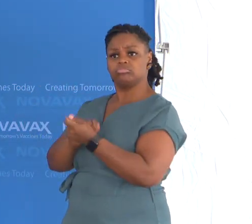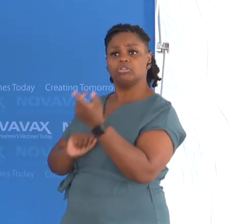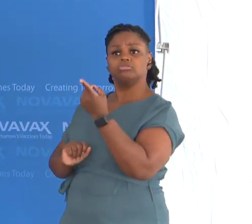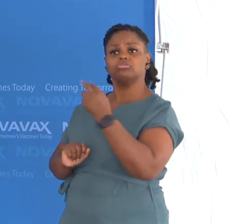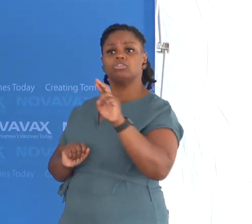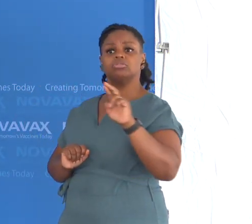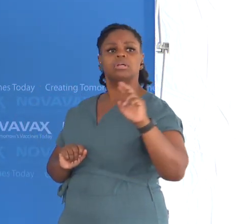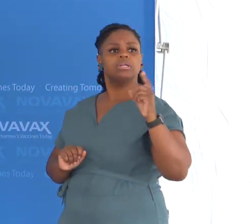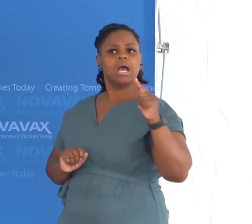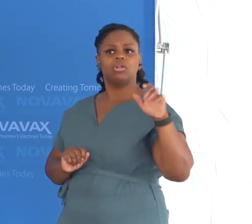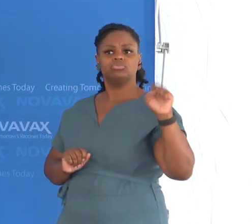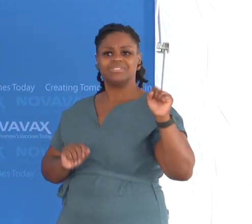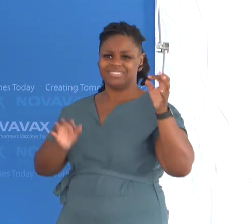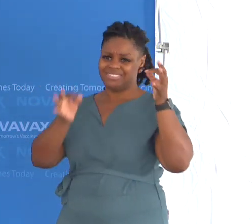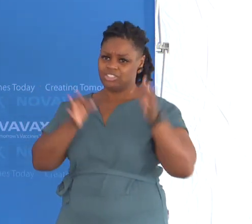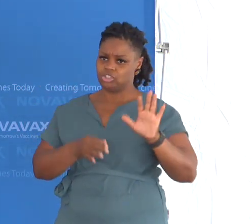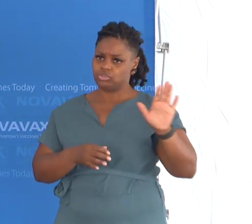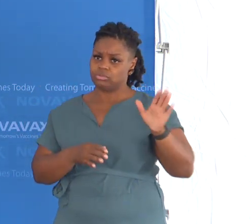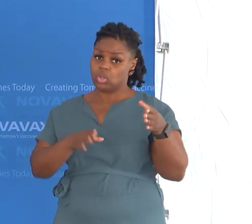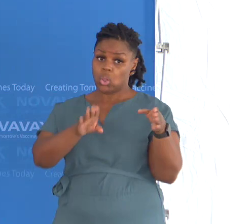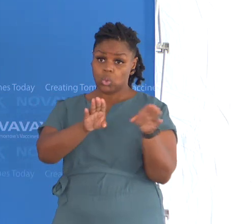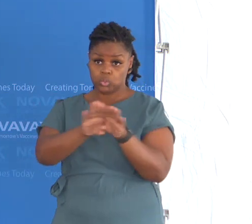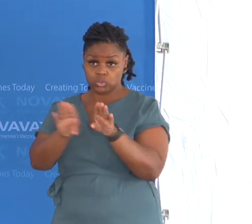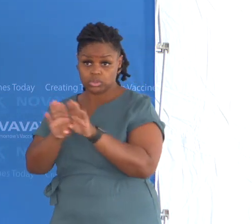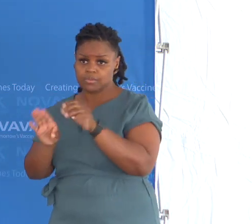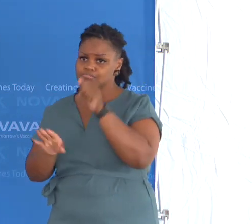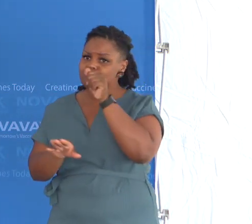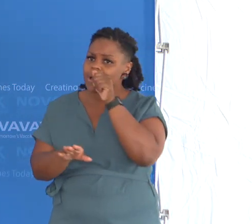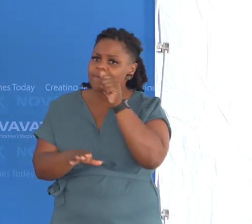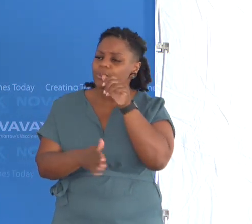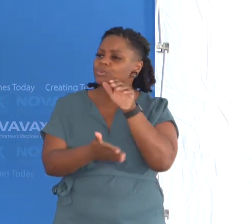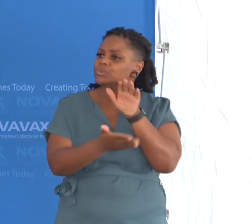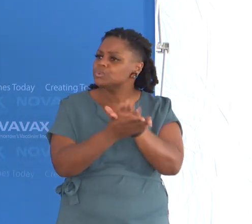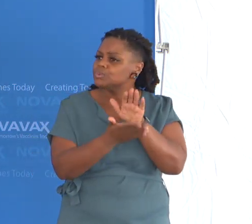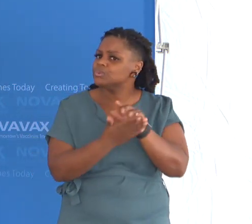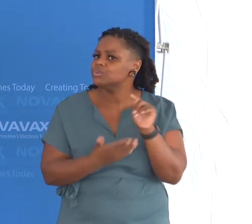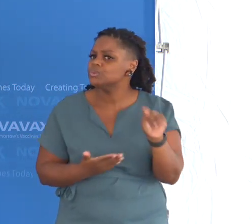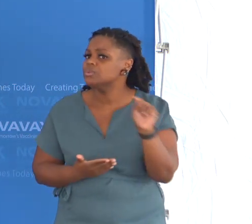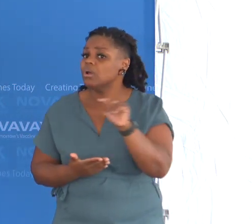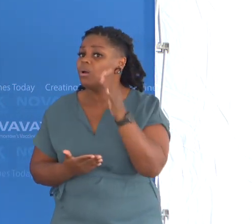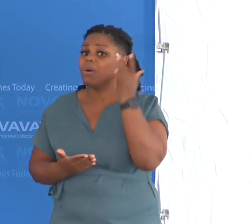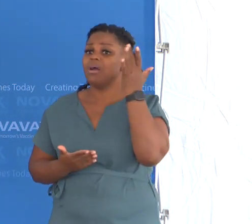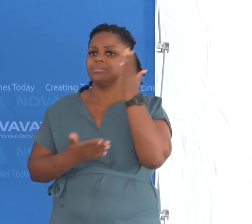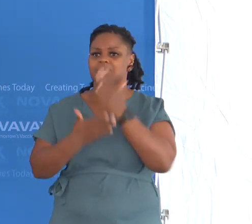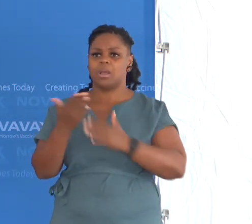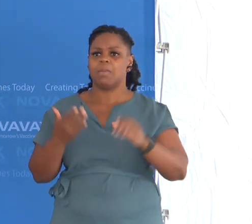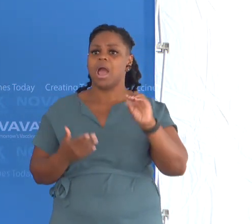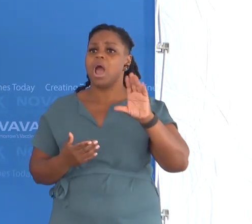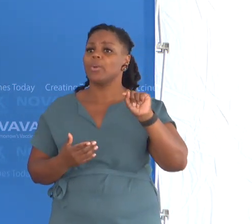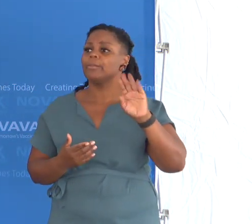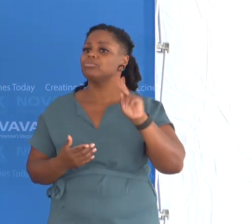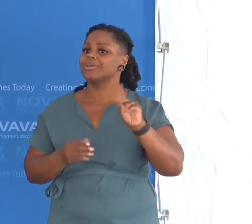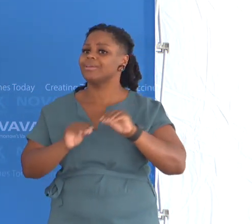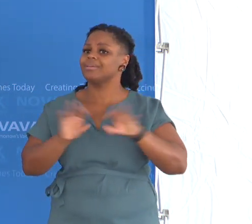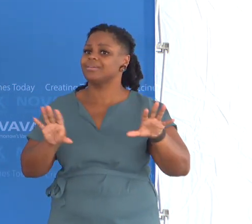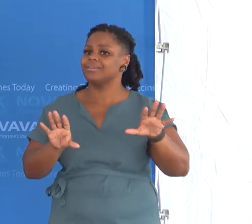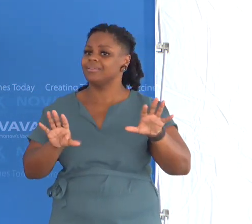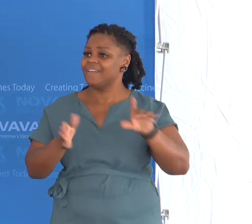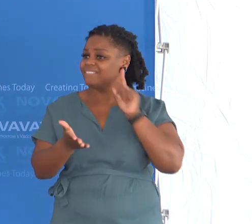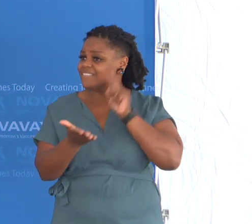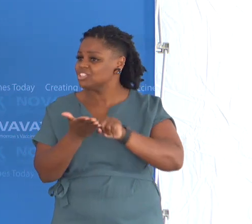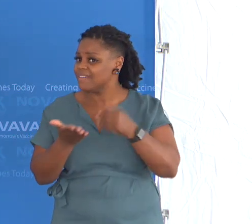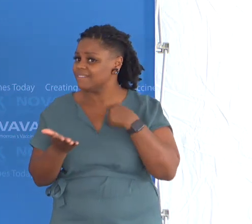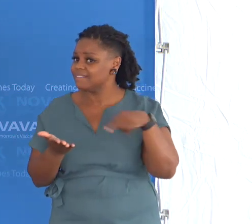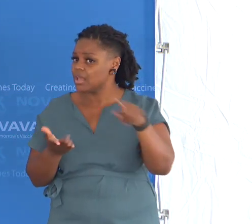closing private schools in light of some of the outbreak investigations that are going on? Sure, it wasn't my